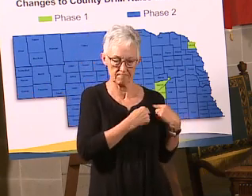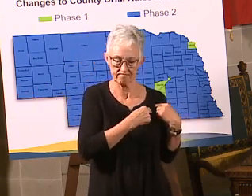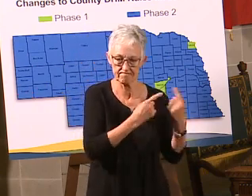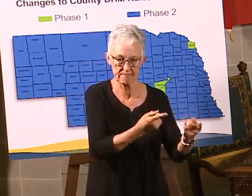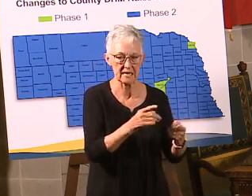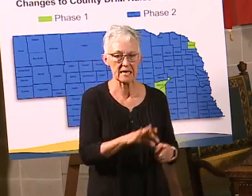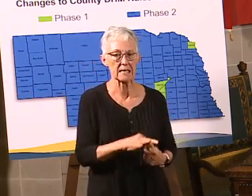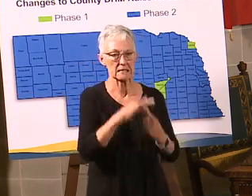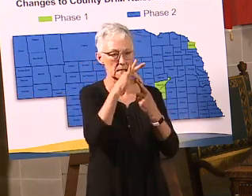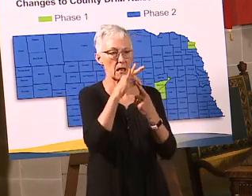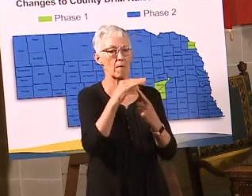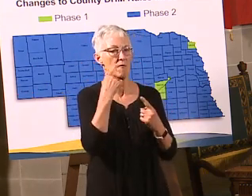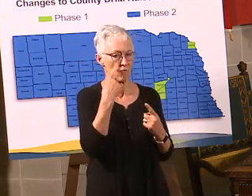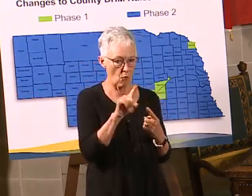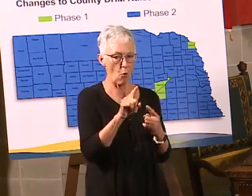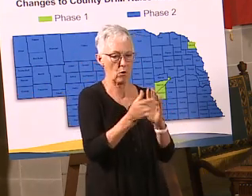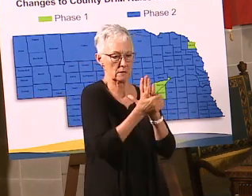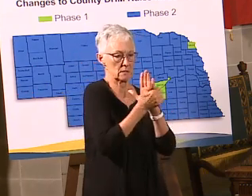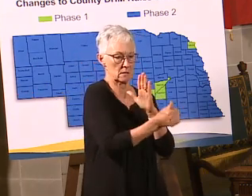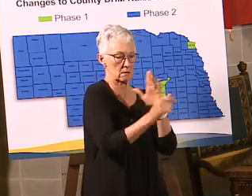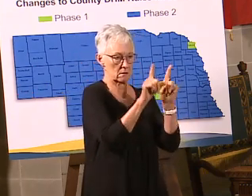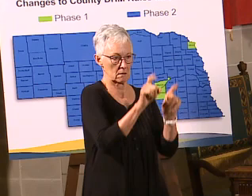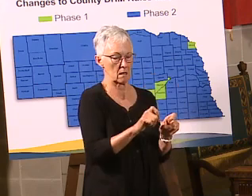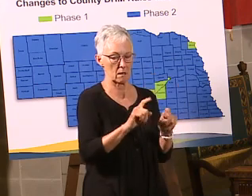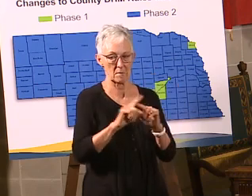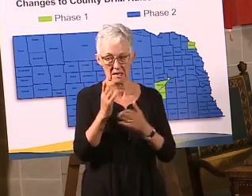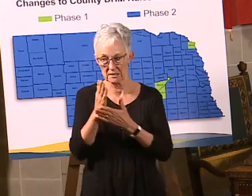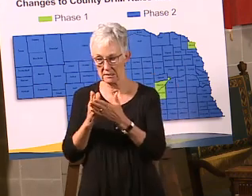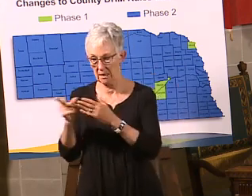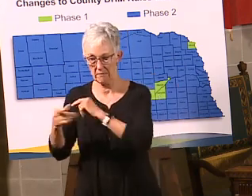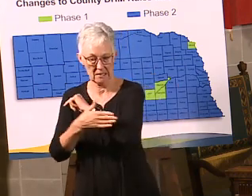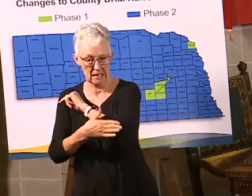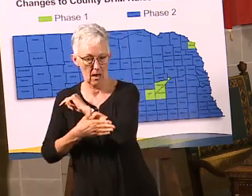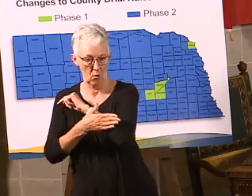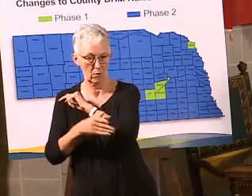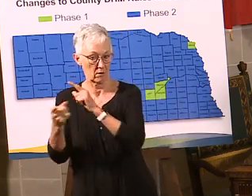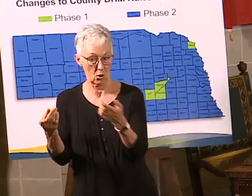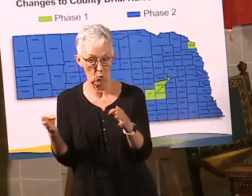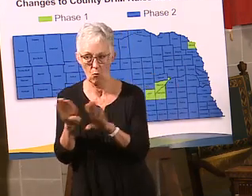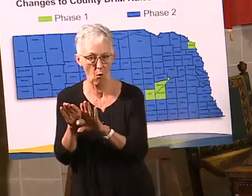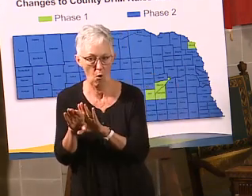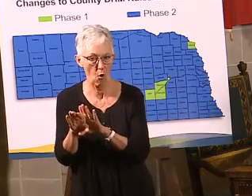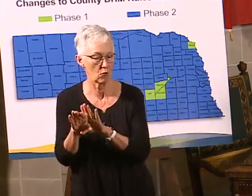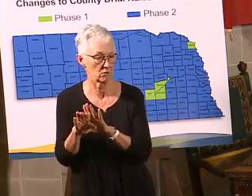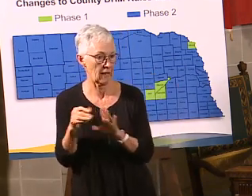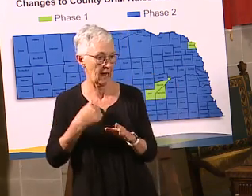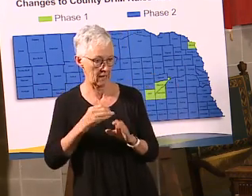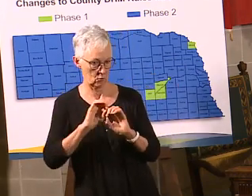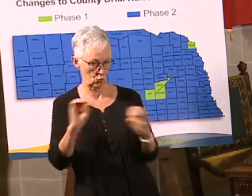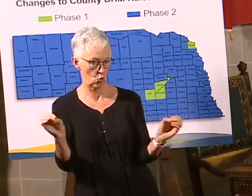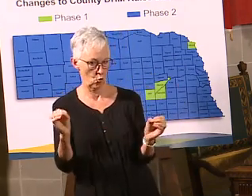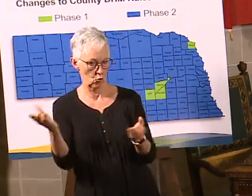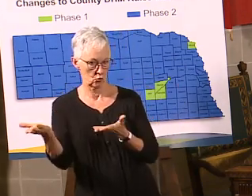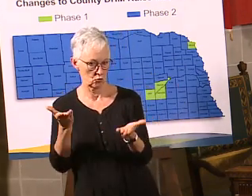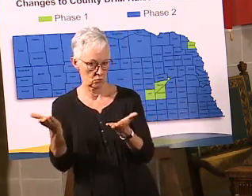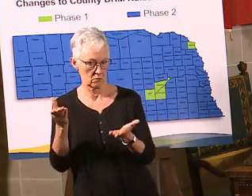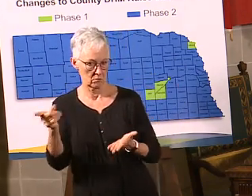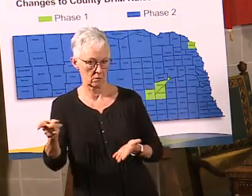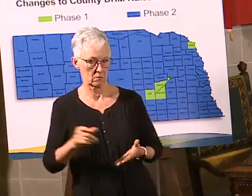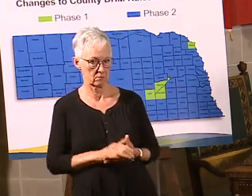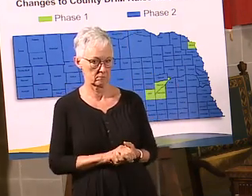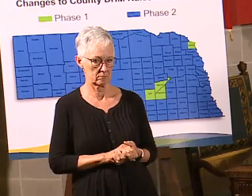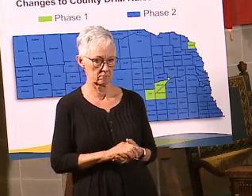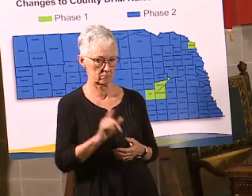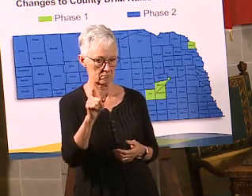But in the counties where they closed the doors, we weren't permitted to provide any services at all. Will there be a big backlog of